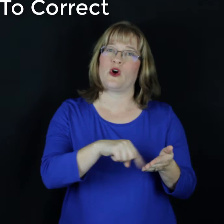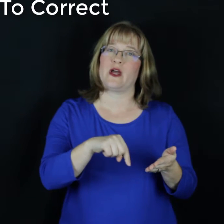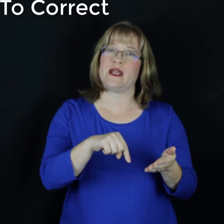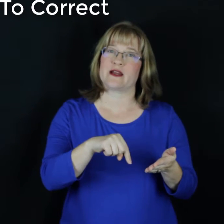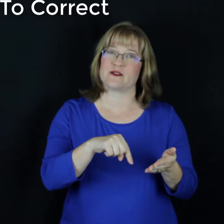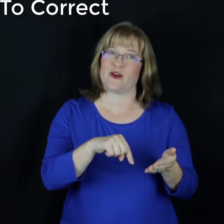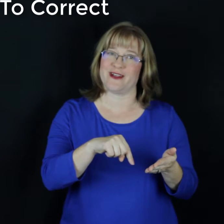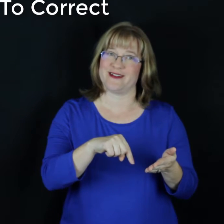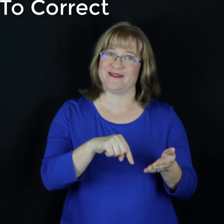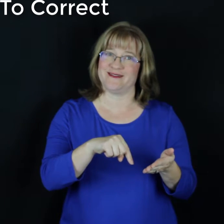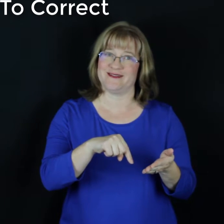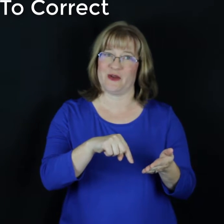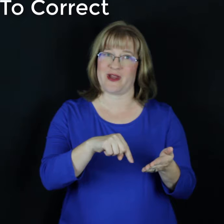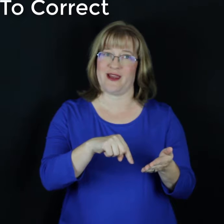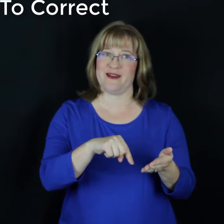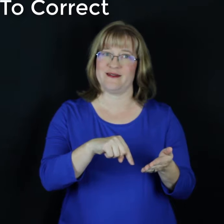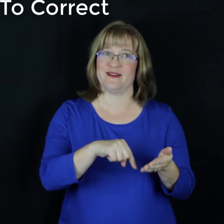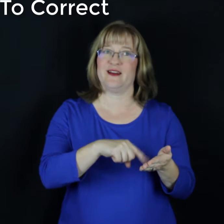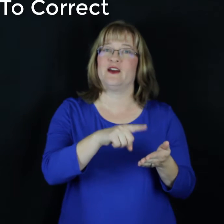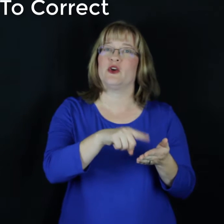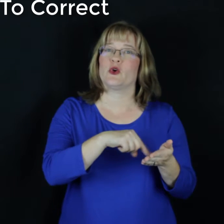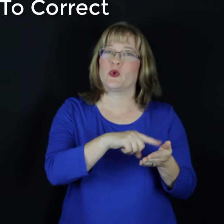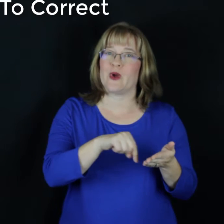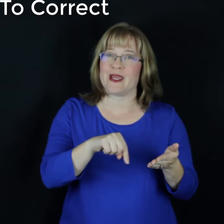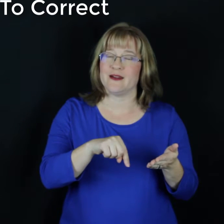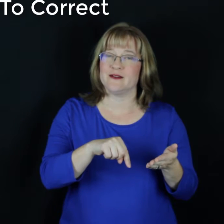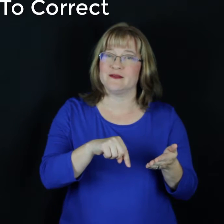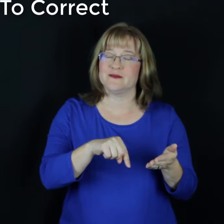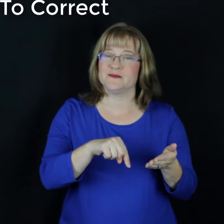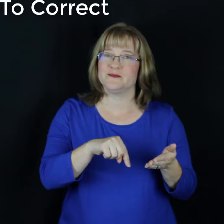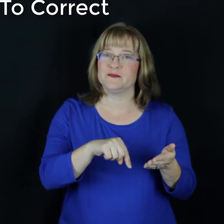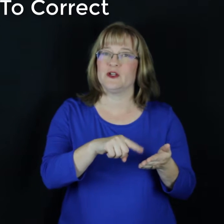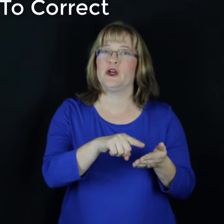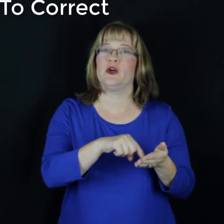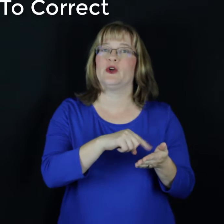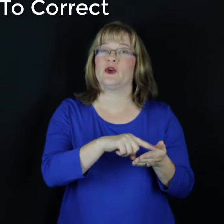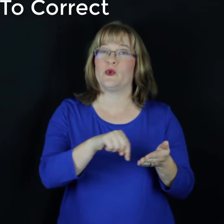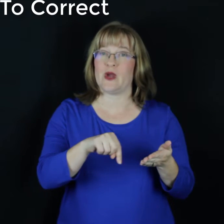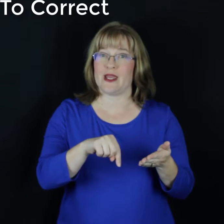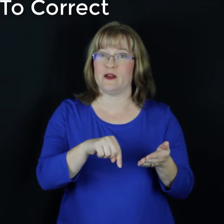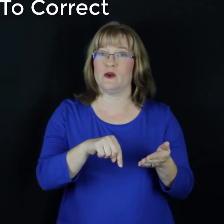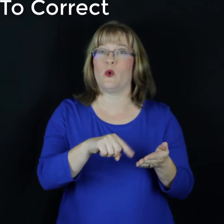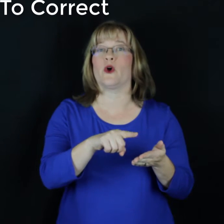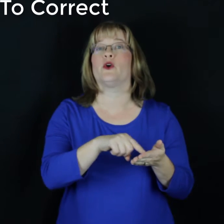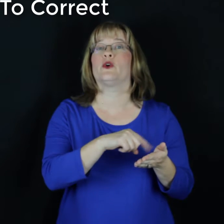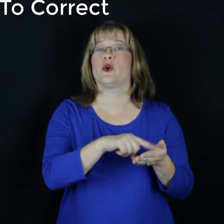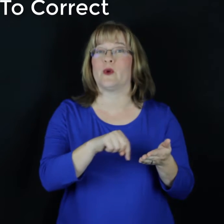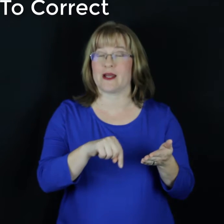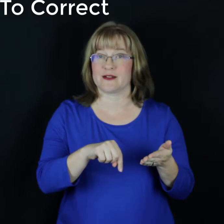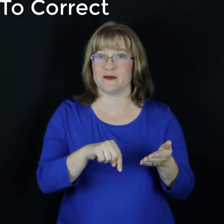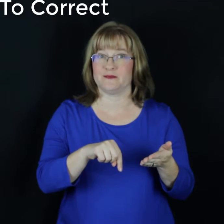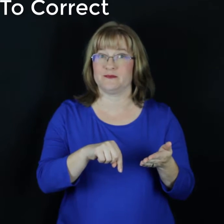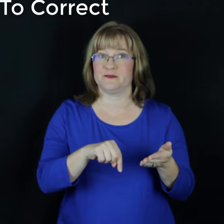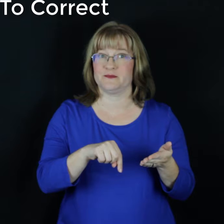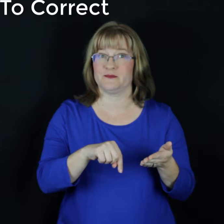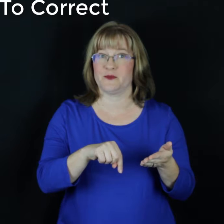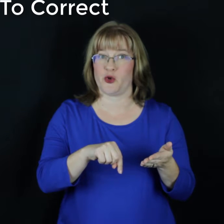an X on it. Okay? Grade. Grade. Or correct your